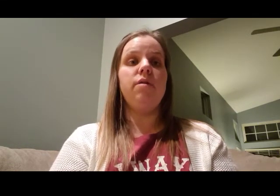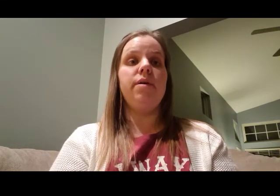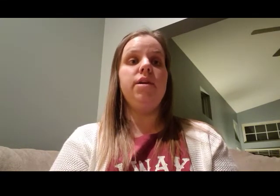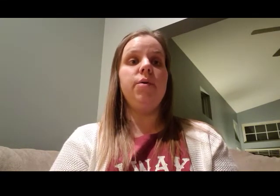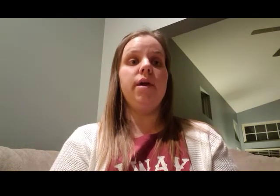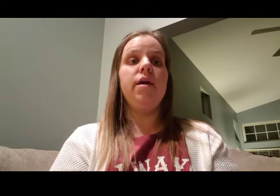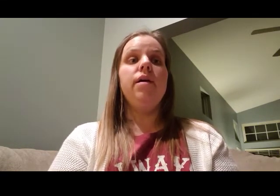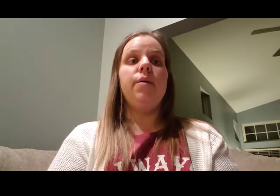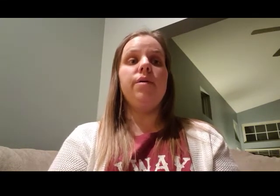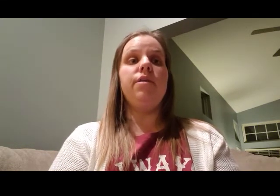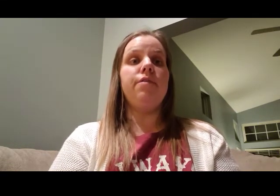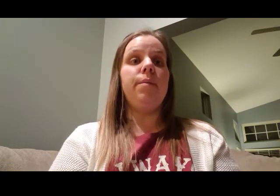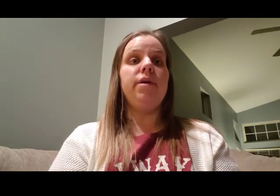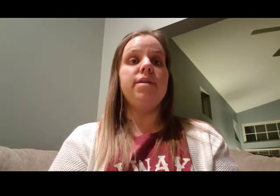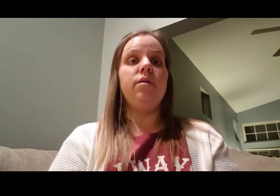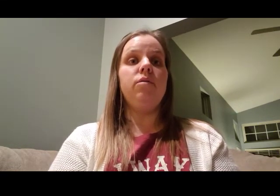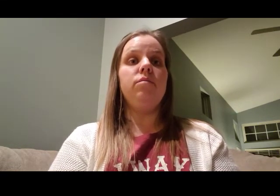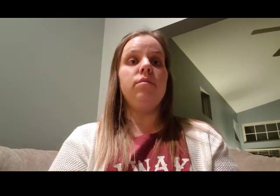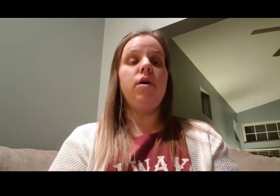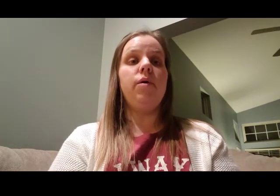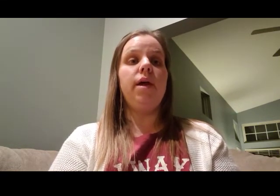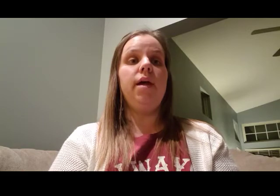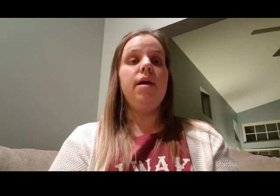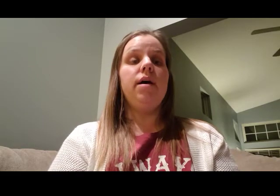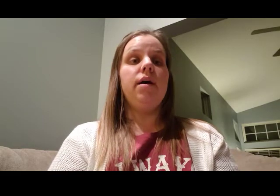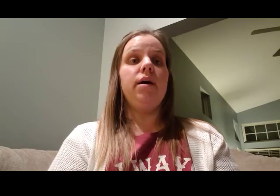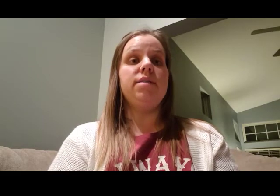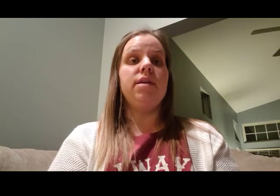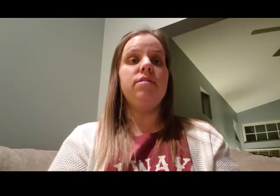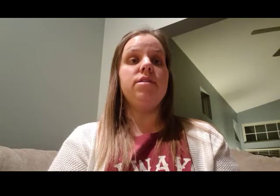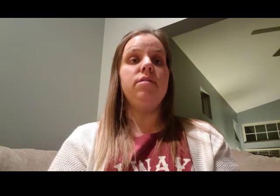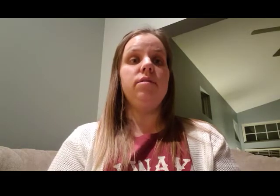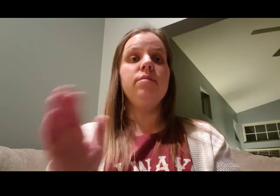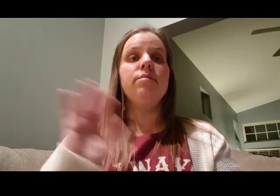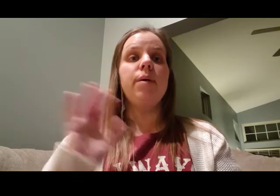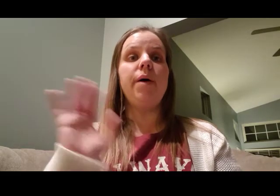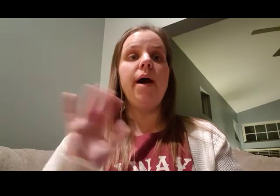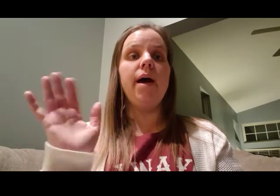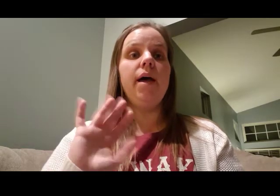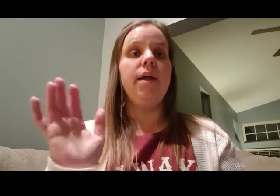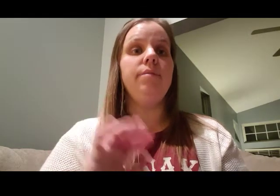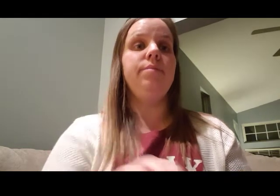have been doing with your families at home. Okay? I'll see you soon. Bye-bye.